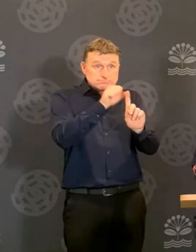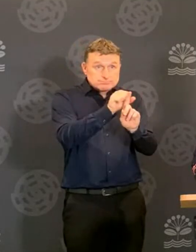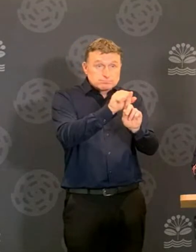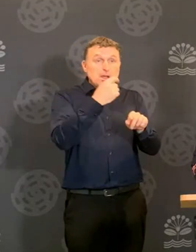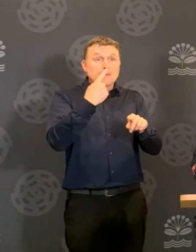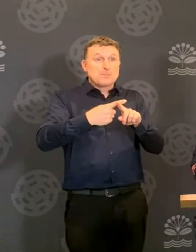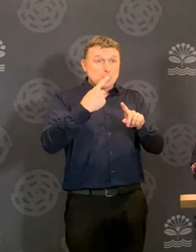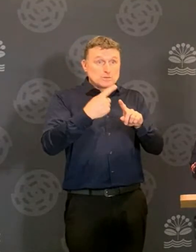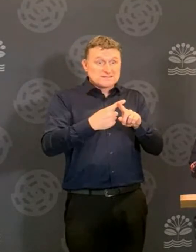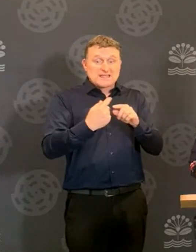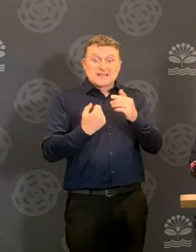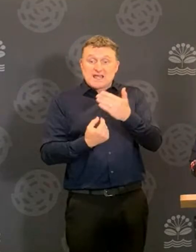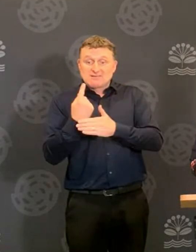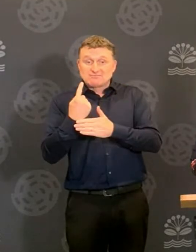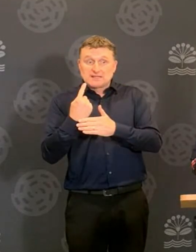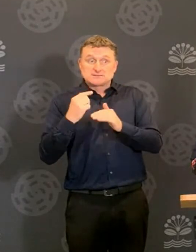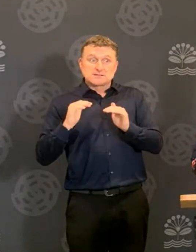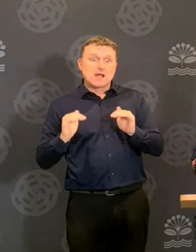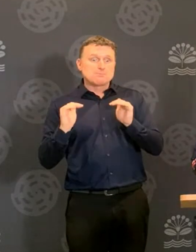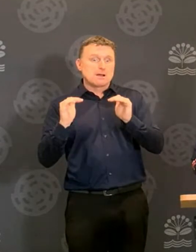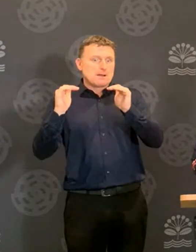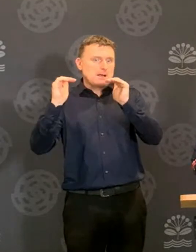events as they begin to escalate.